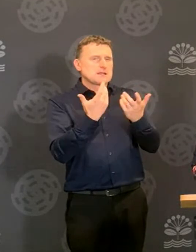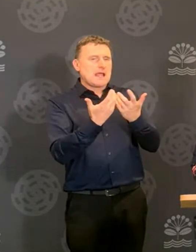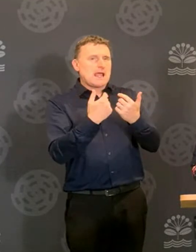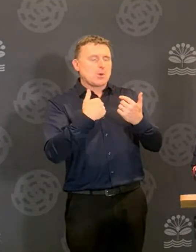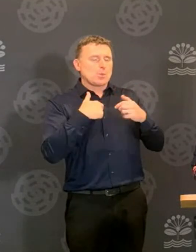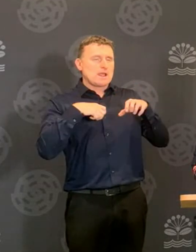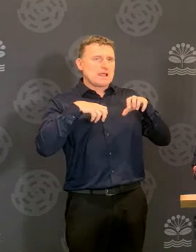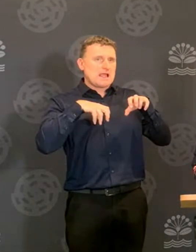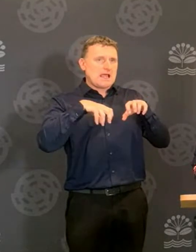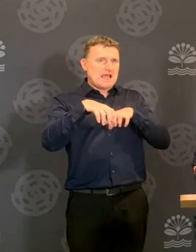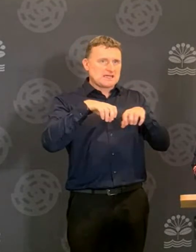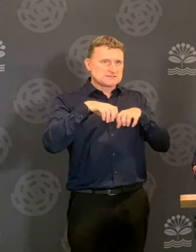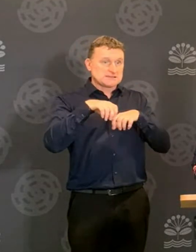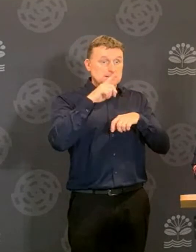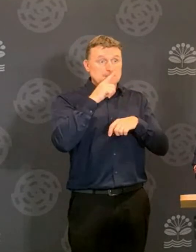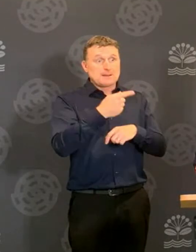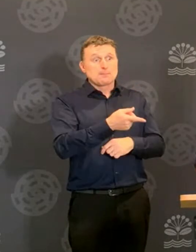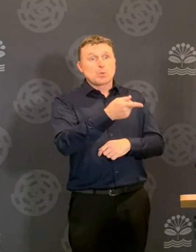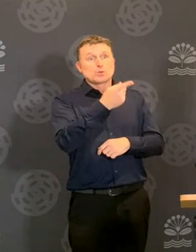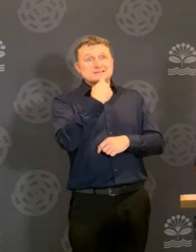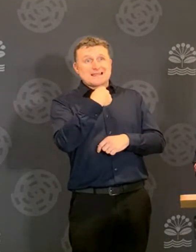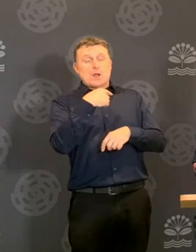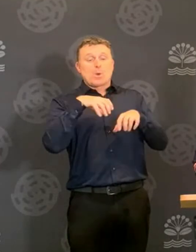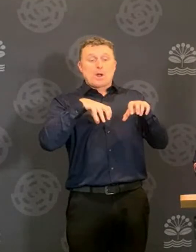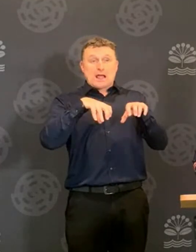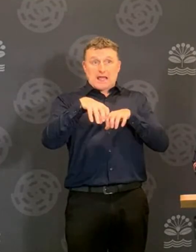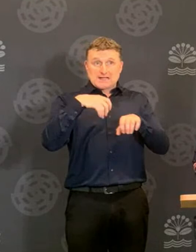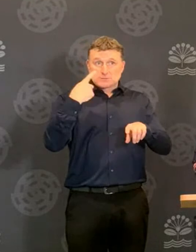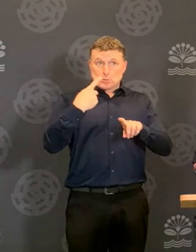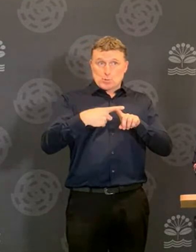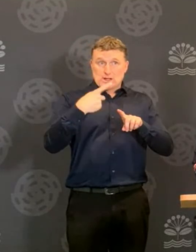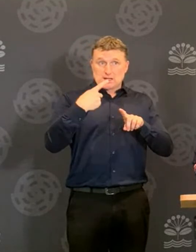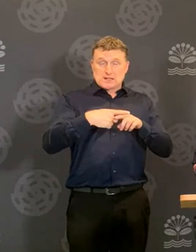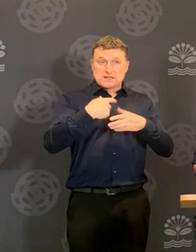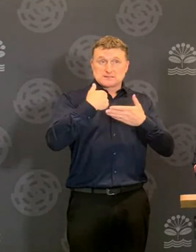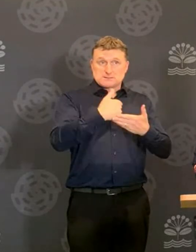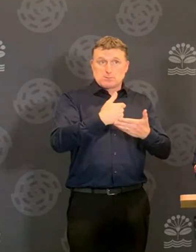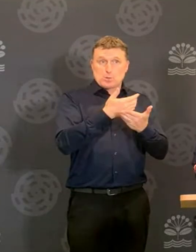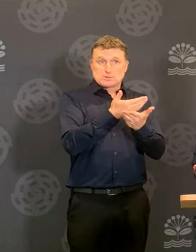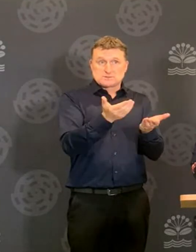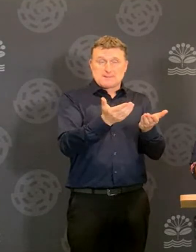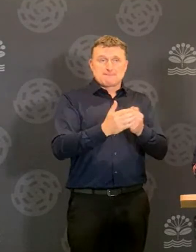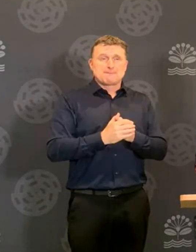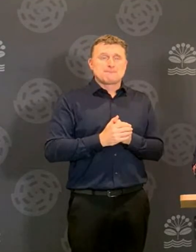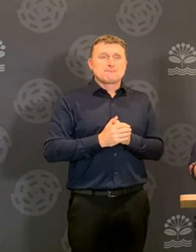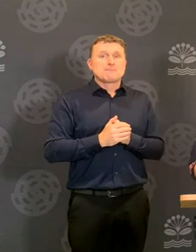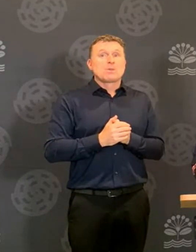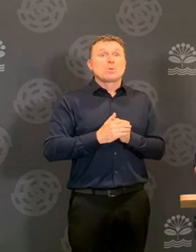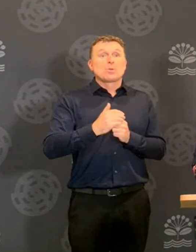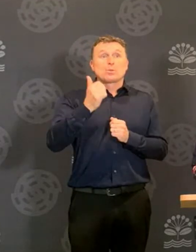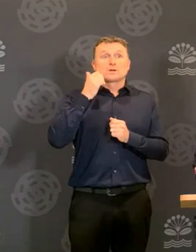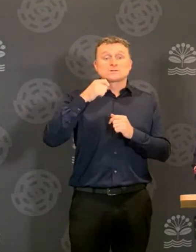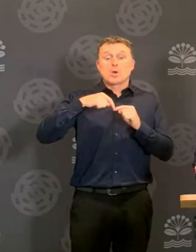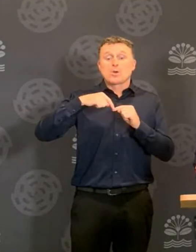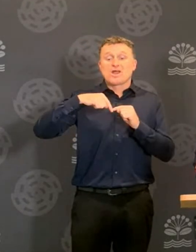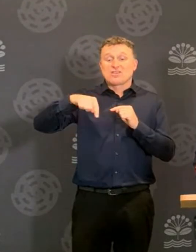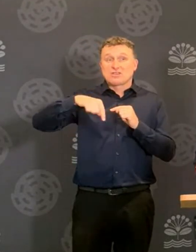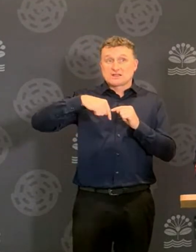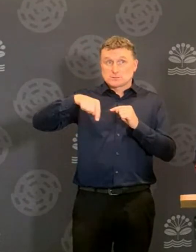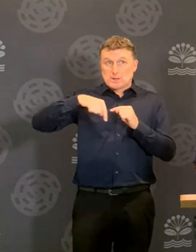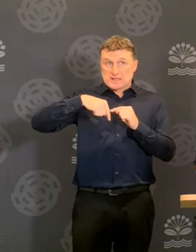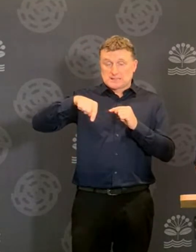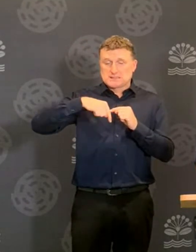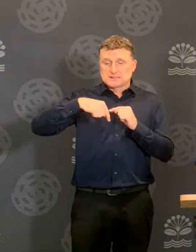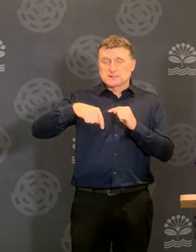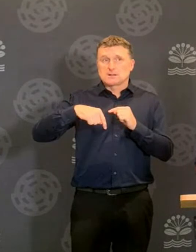to reports that we receive of people needing assistance. One of the things that we're going to be working on over this coming week as we move out of